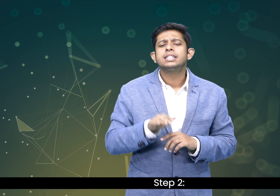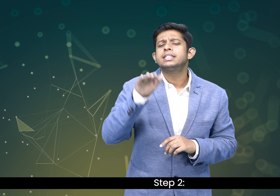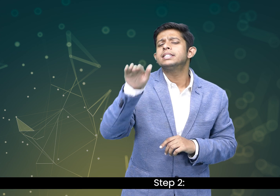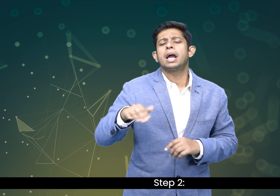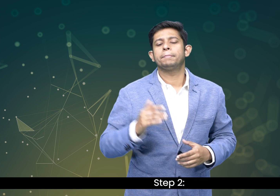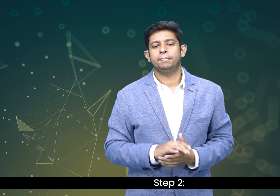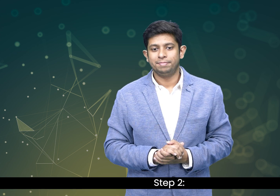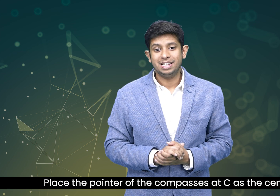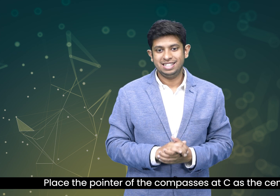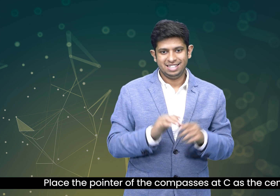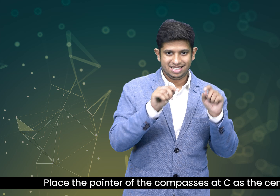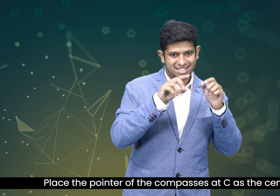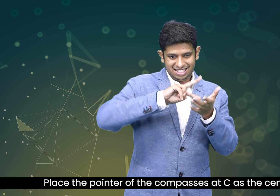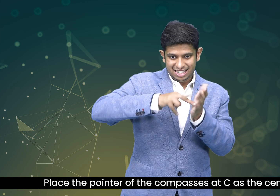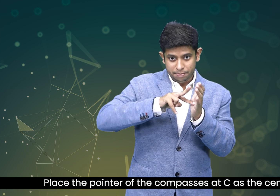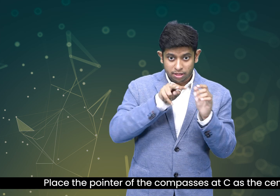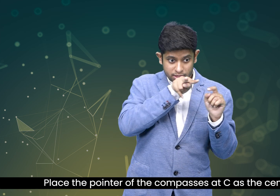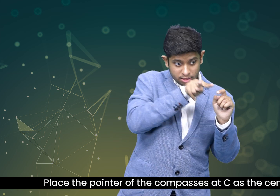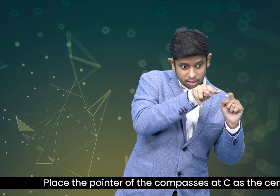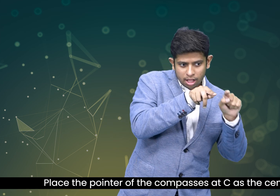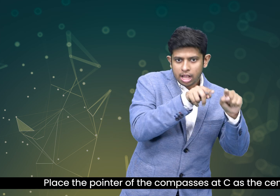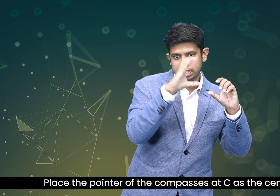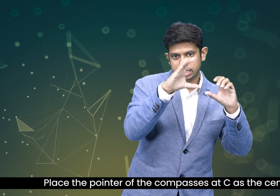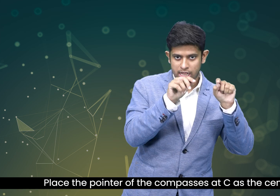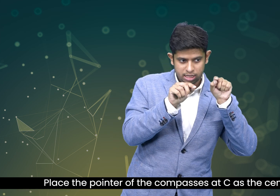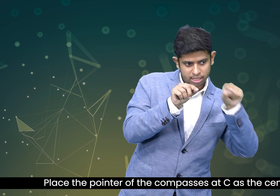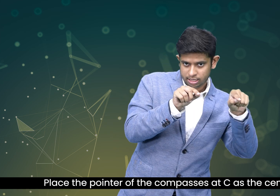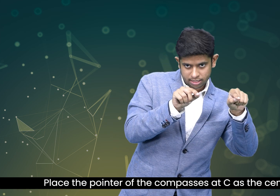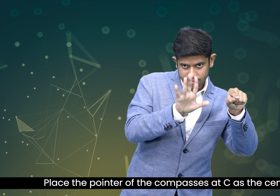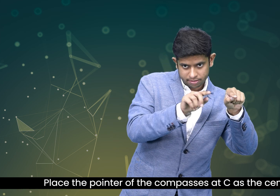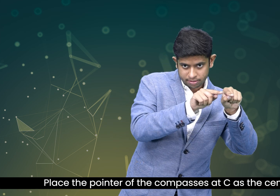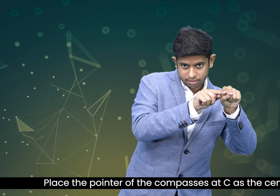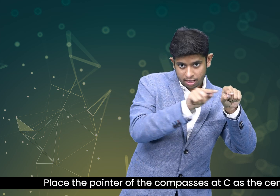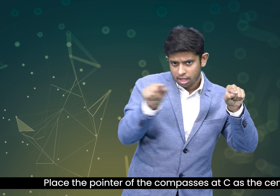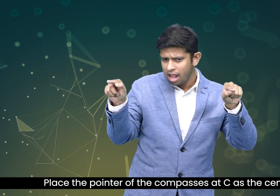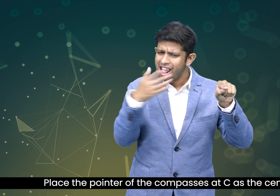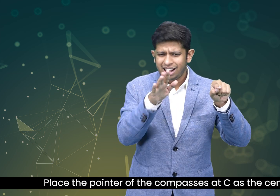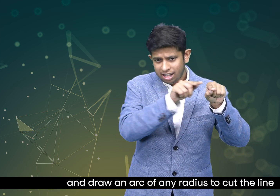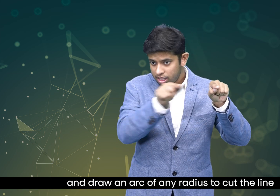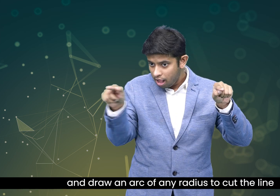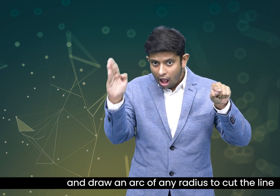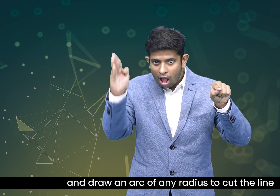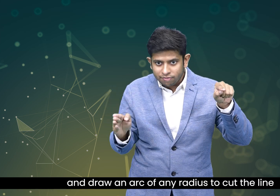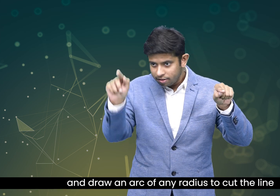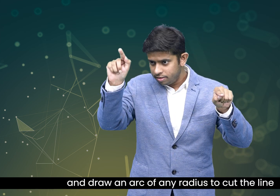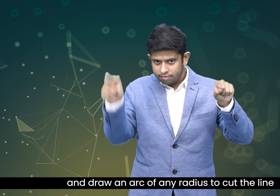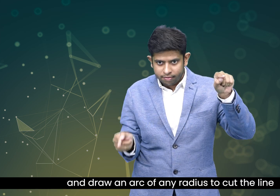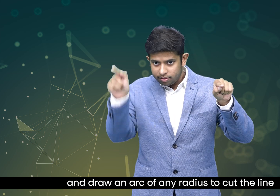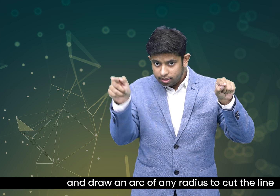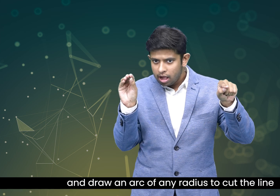Step 2. Place the pointer of the compasses at C as the center and draw an arc of any radius to